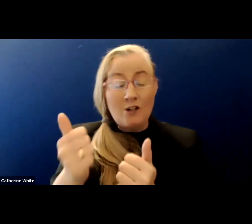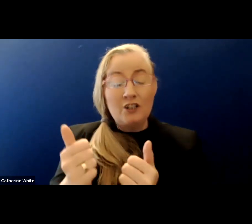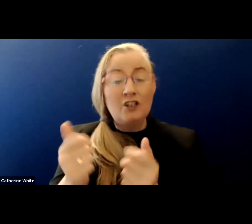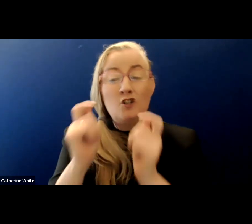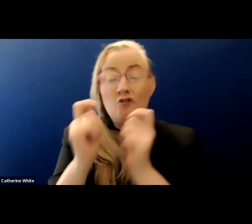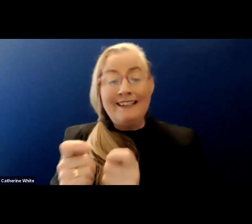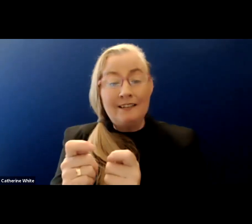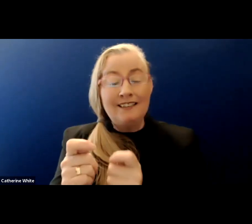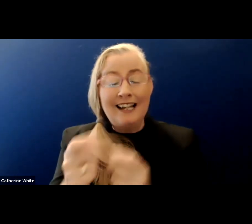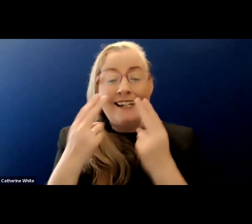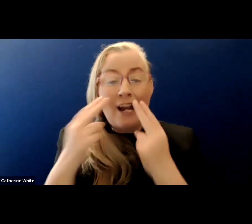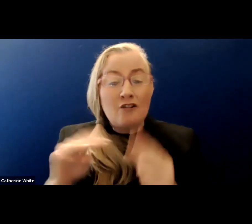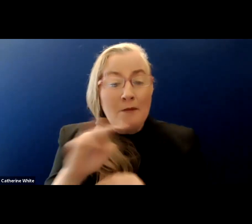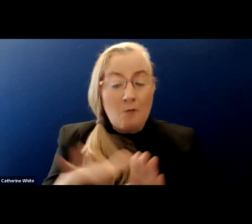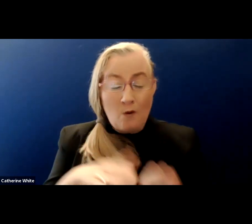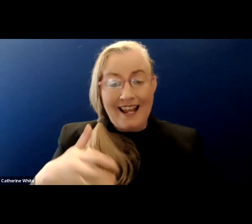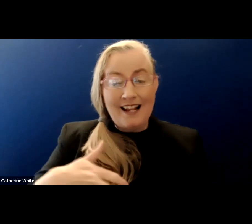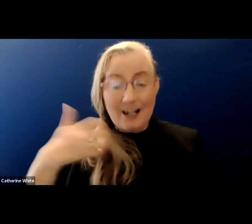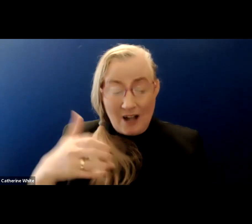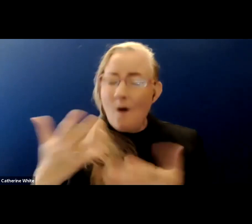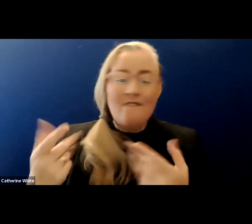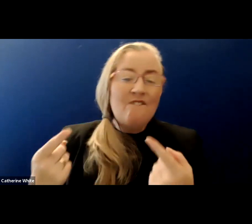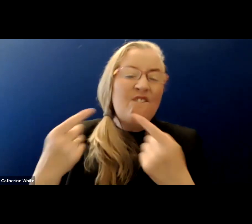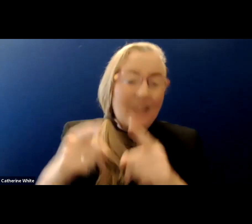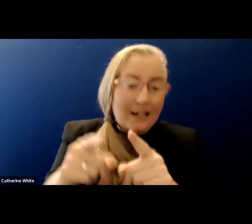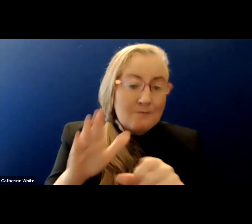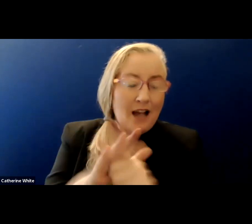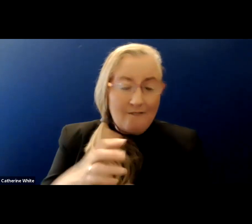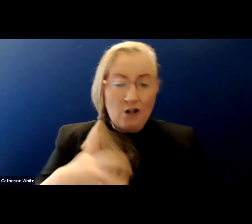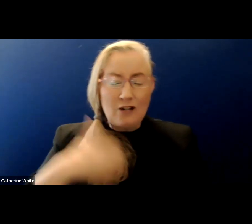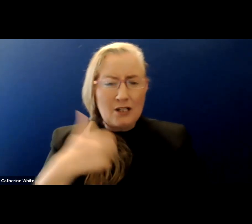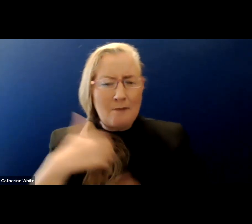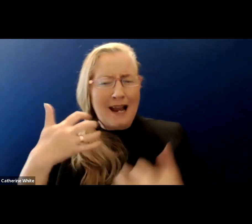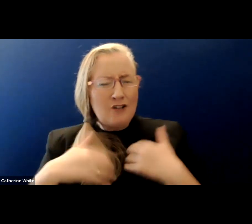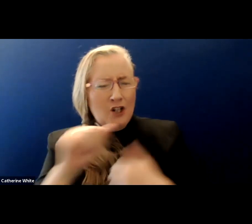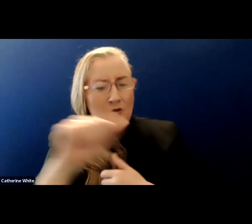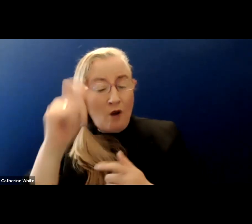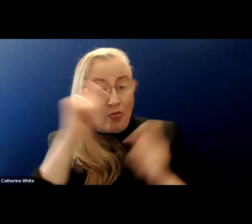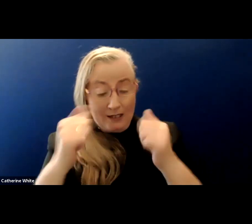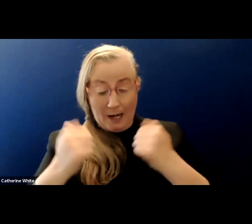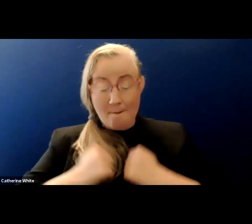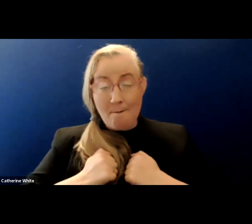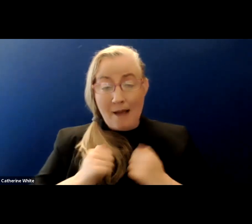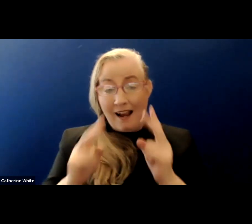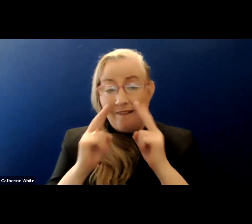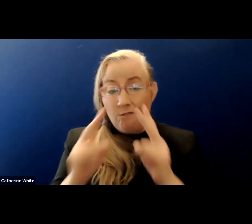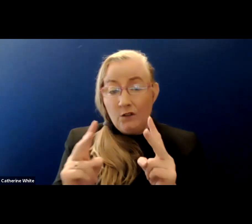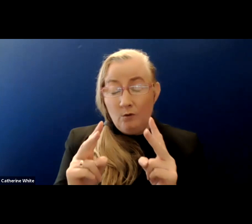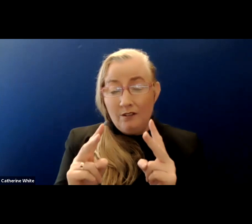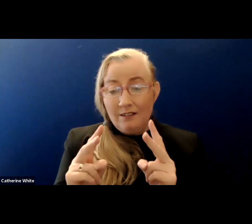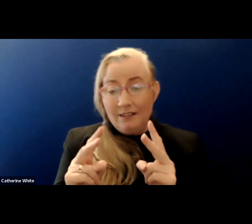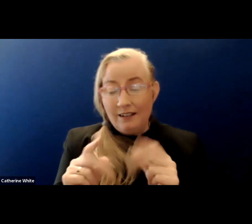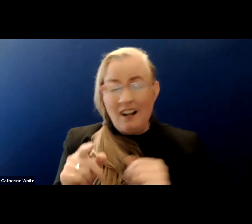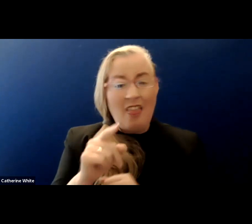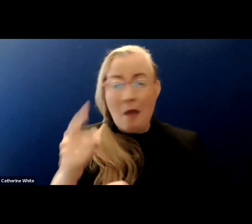as natural persons as victims of aggression. But I'd be interested in your thoughts. My own view is perhaps that they